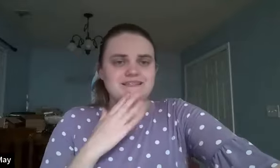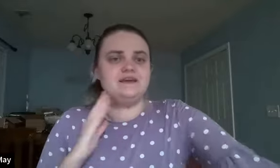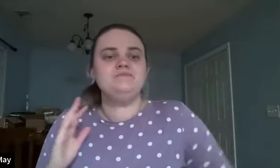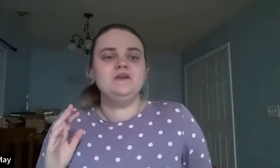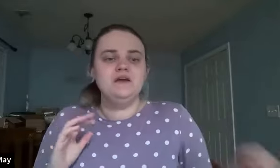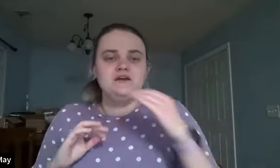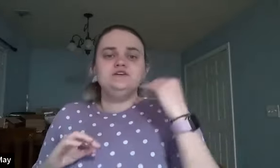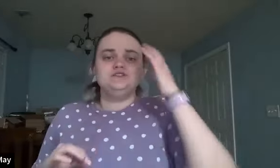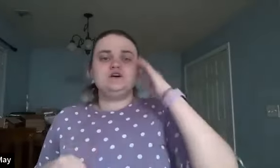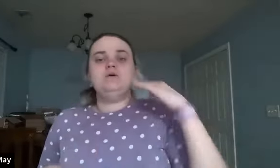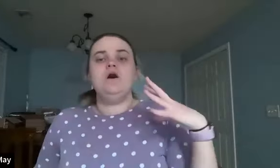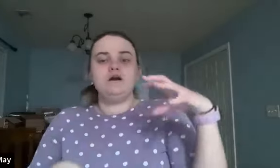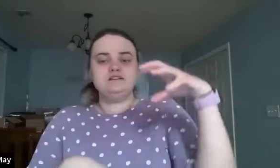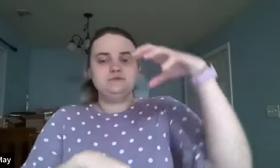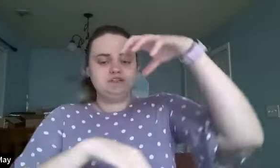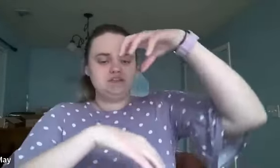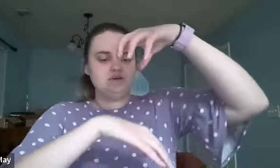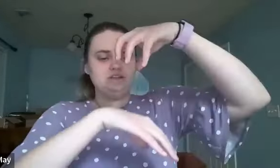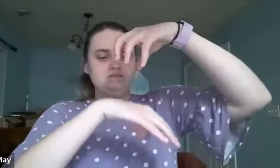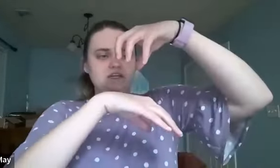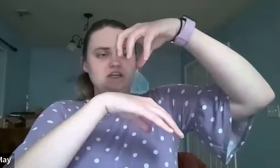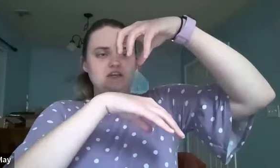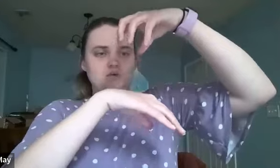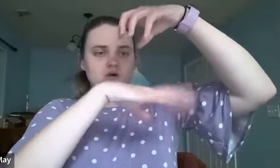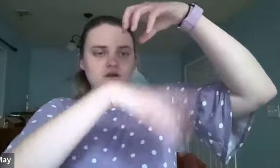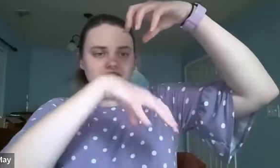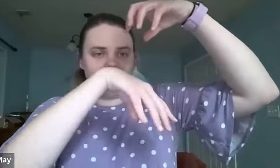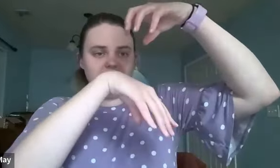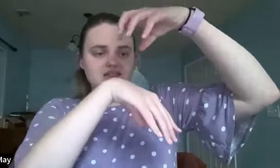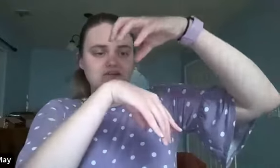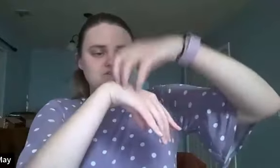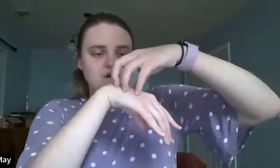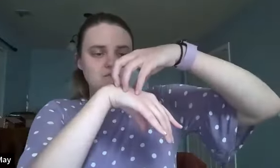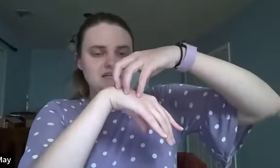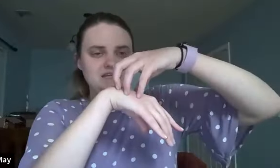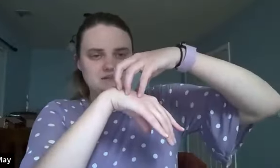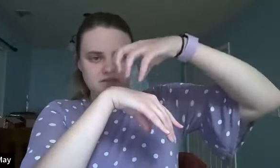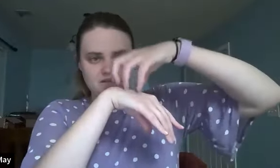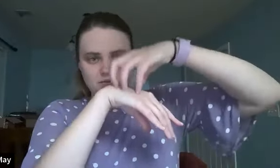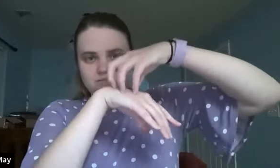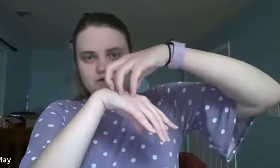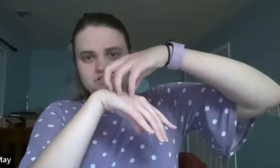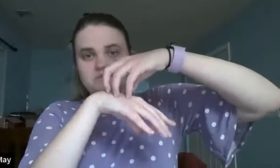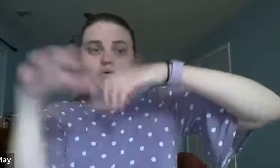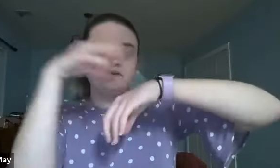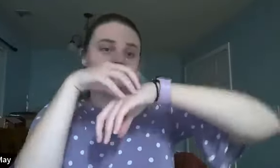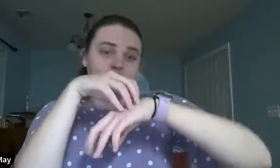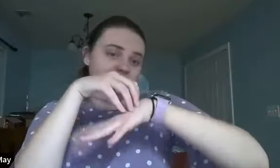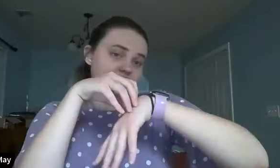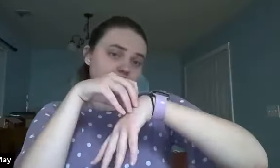it. So octopus is going to be your non-dominant hand down. Dominant is going to be that little ball shape, or vice versa. Either way,